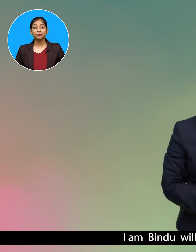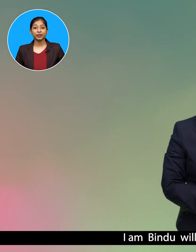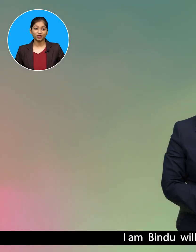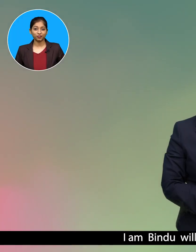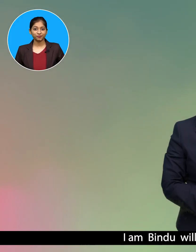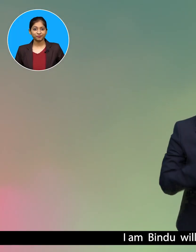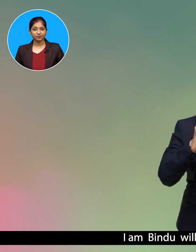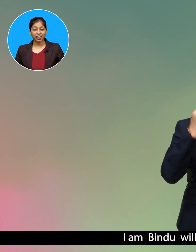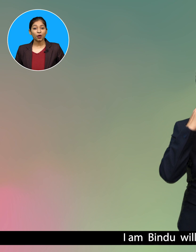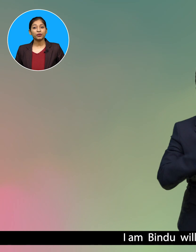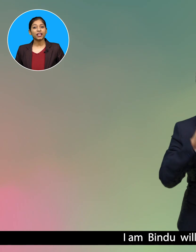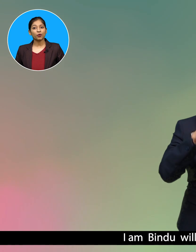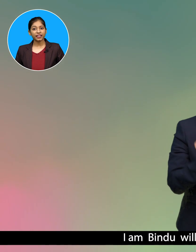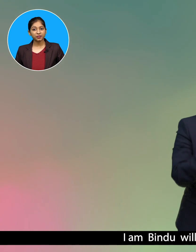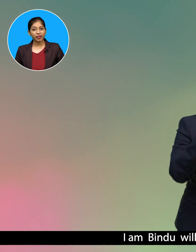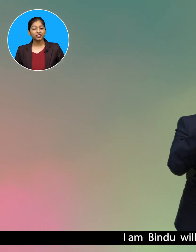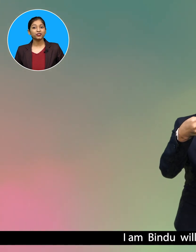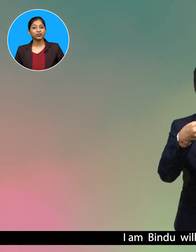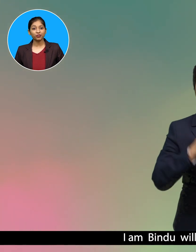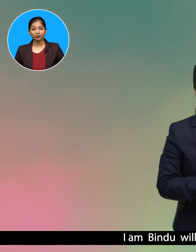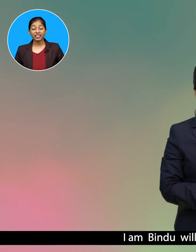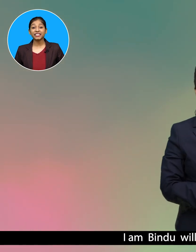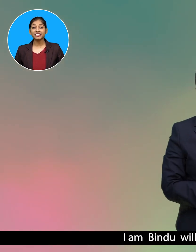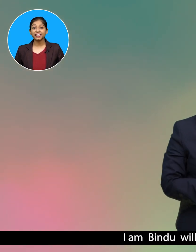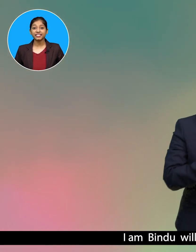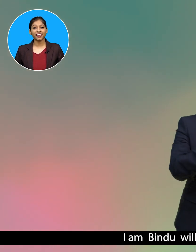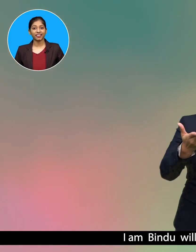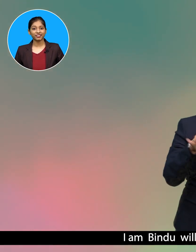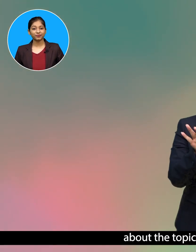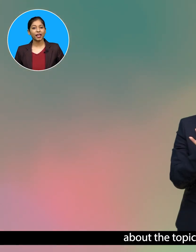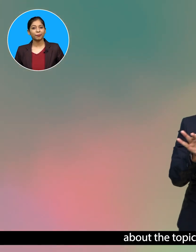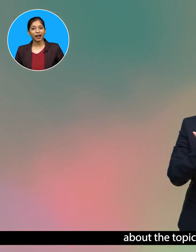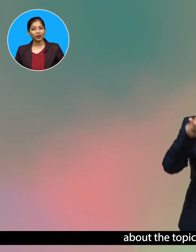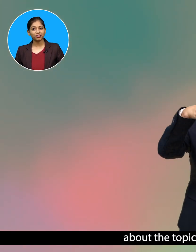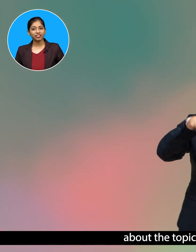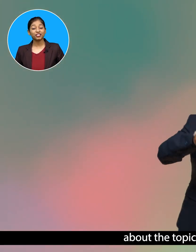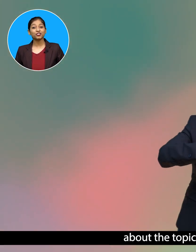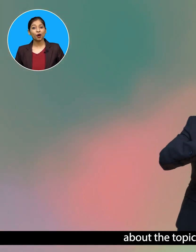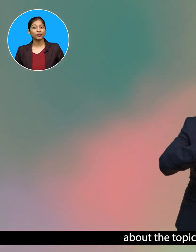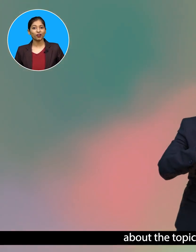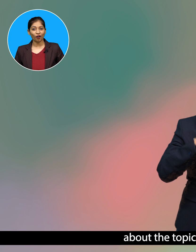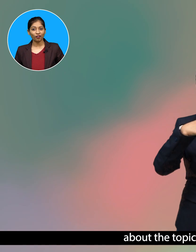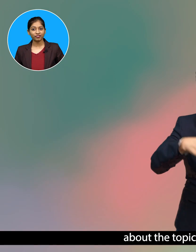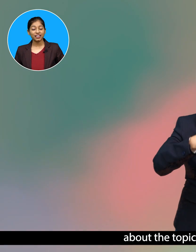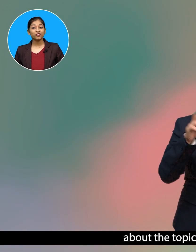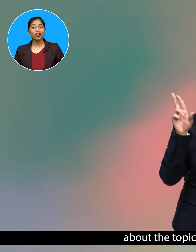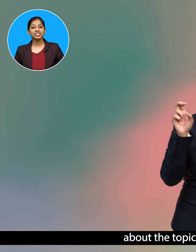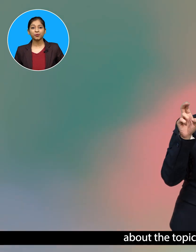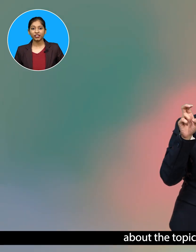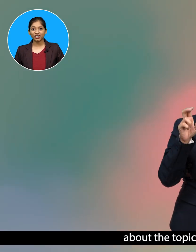I am Bindu. Will now explain to you in detail about the topic